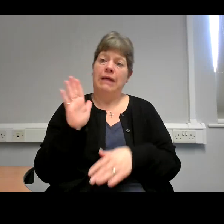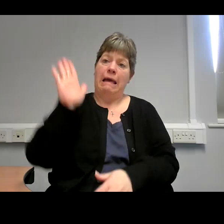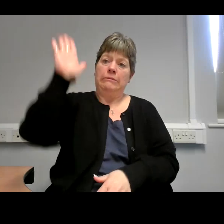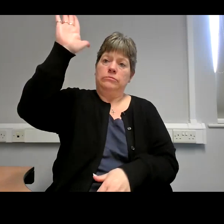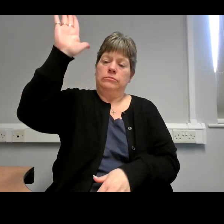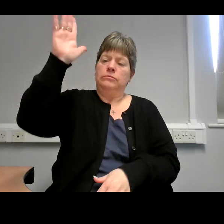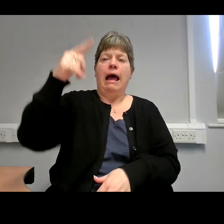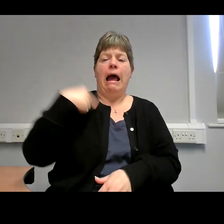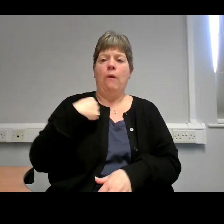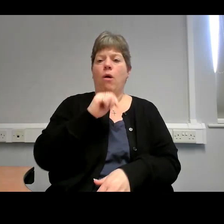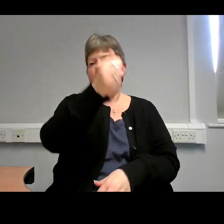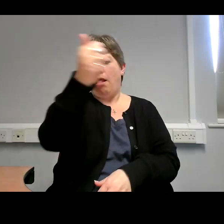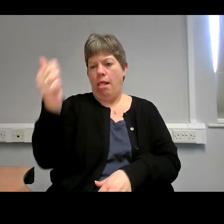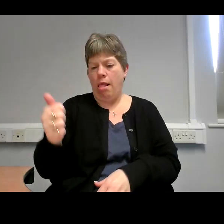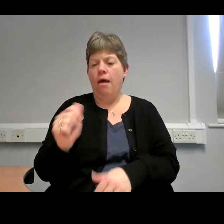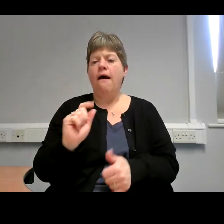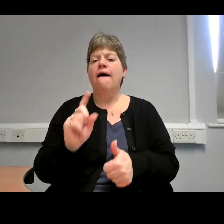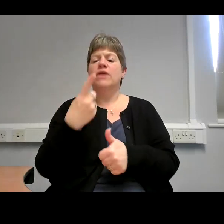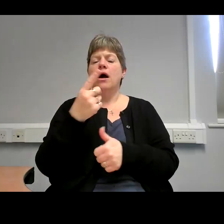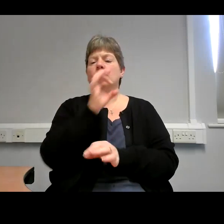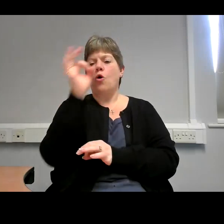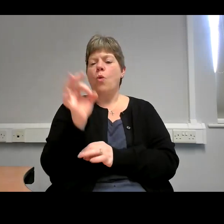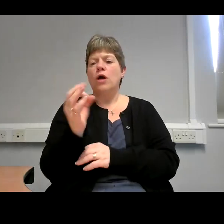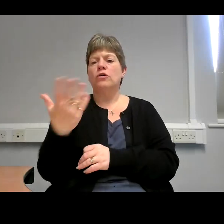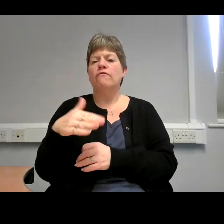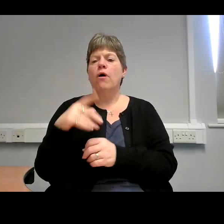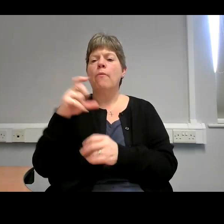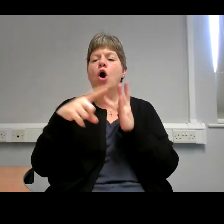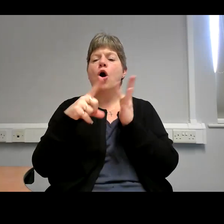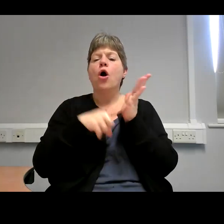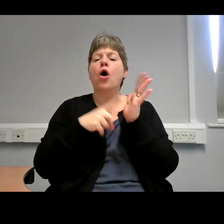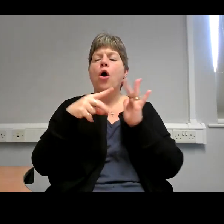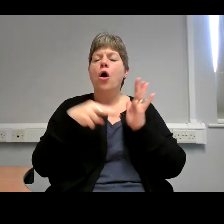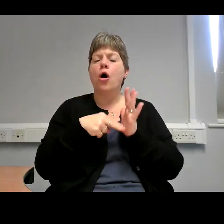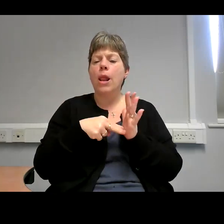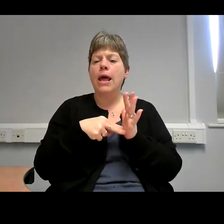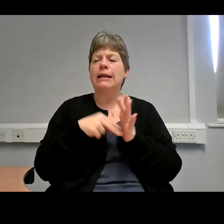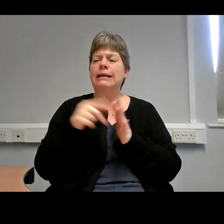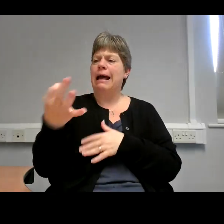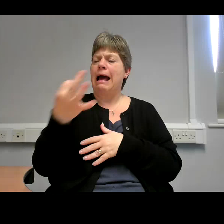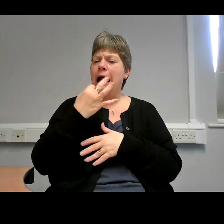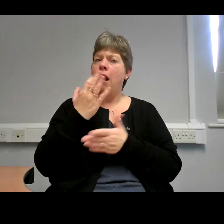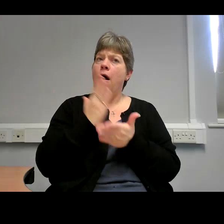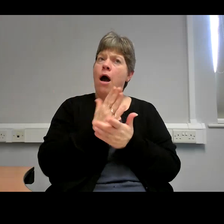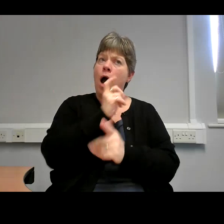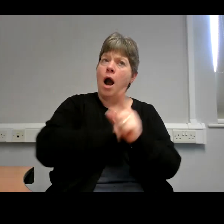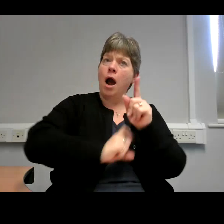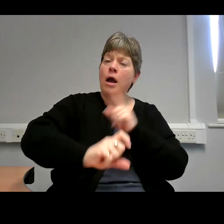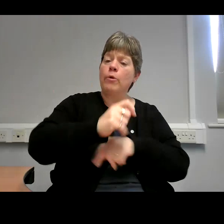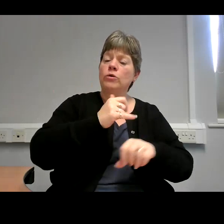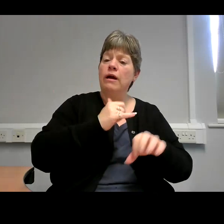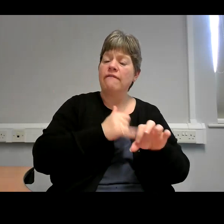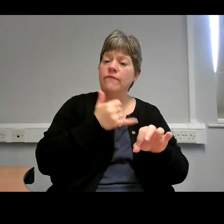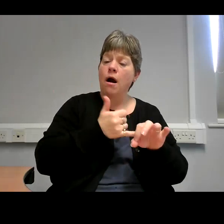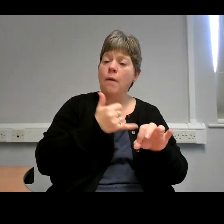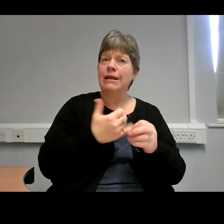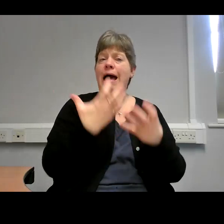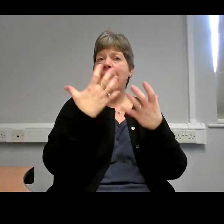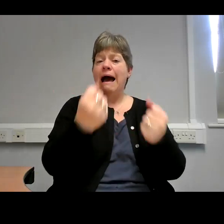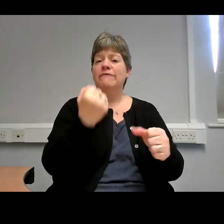and I'll get to you. So the first question is from Colin, and he's asked, do community pharmacists have